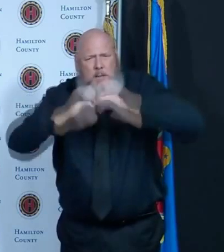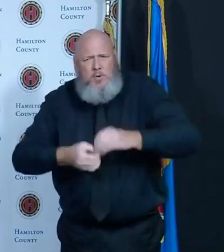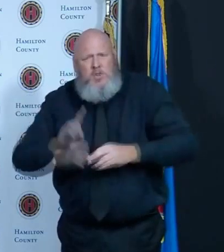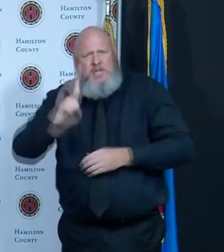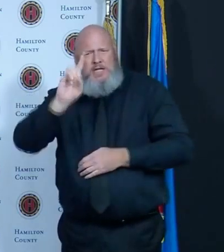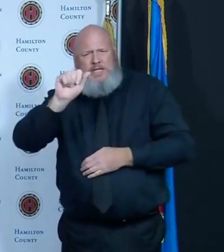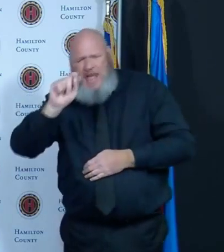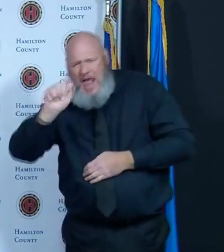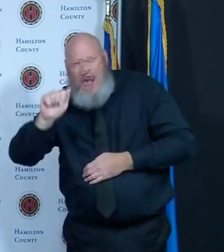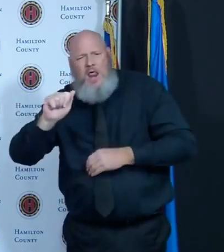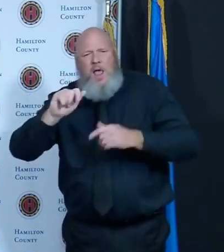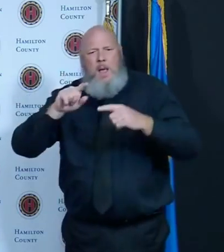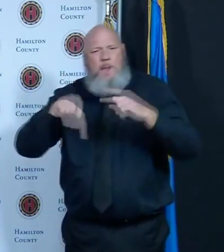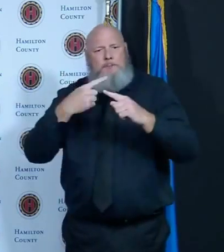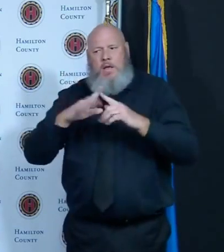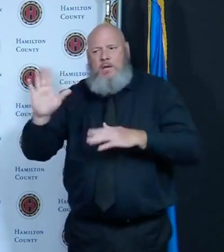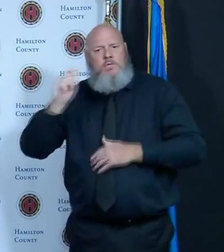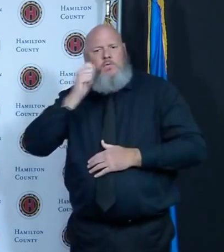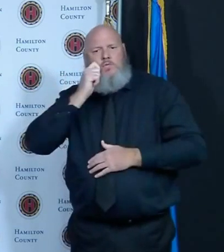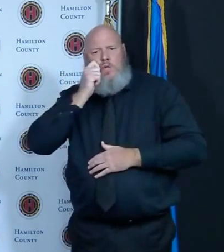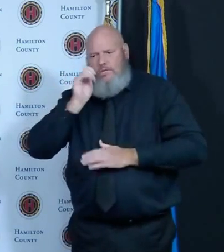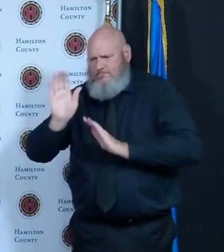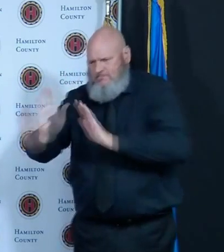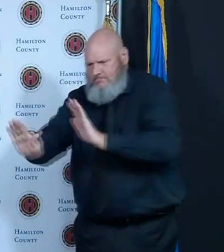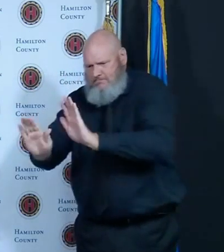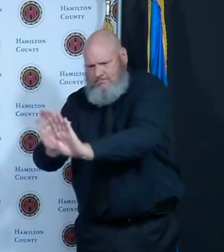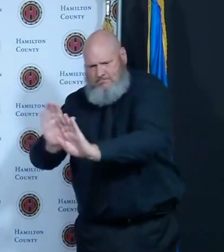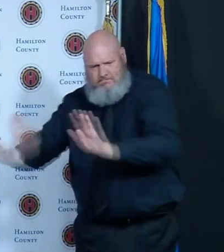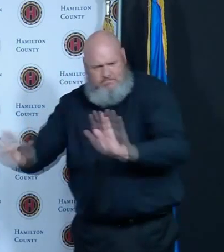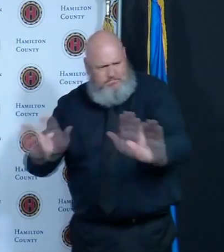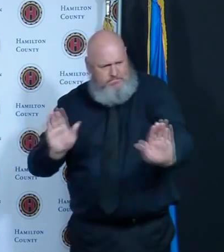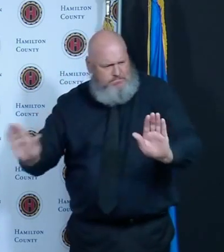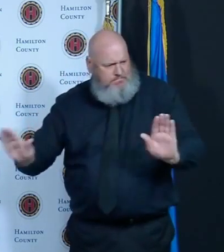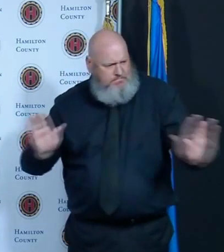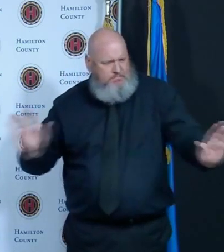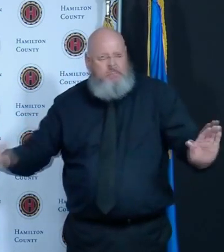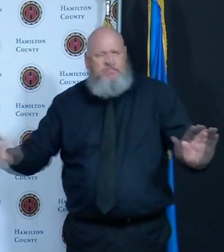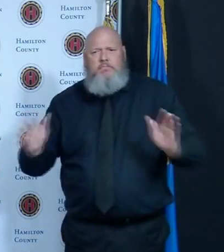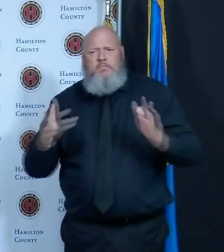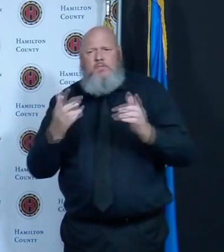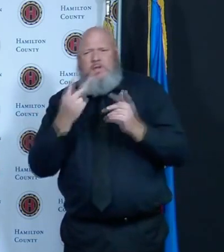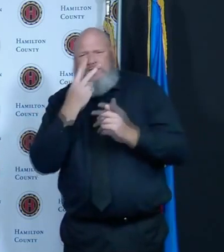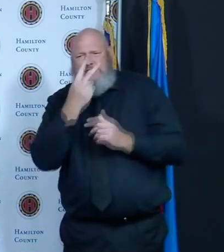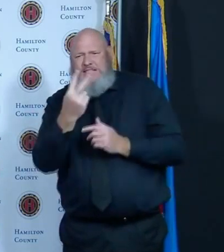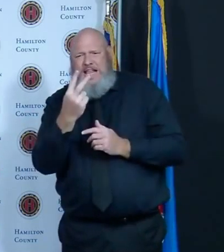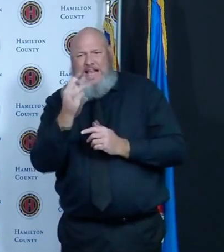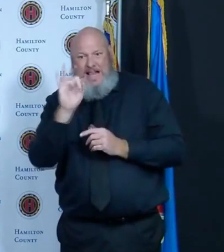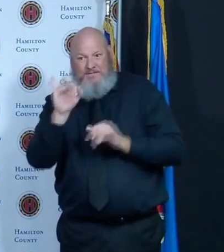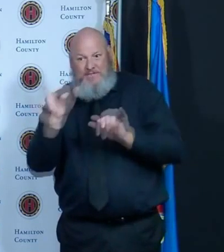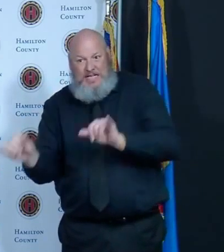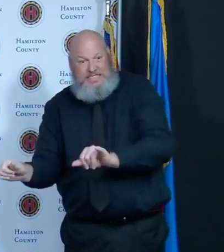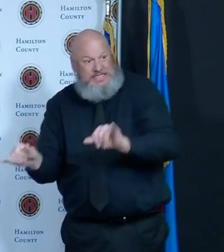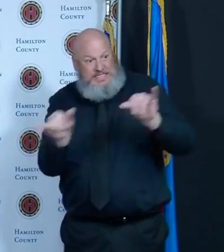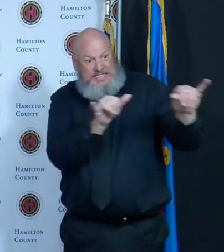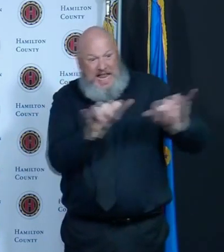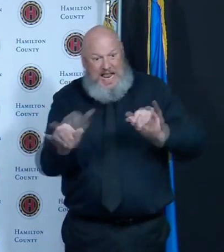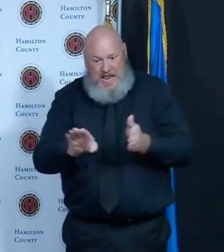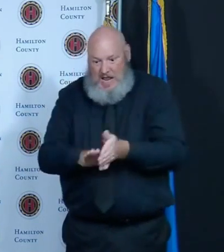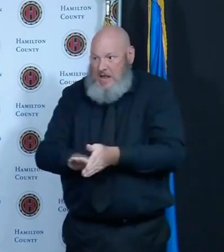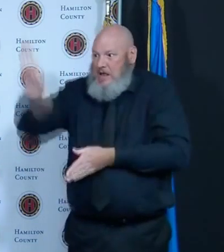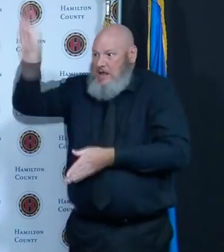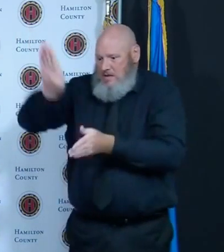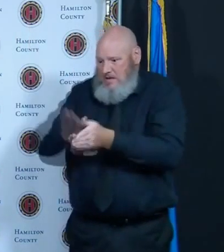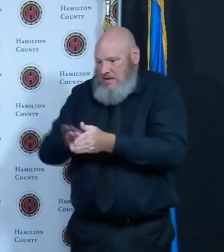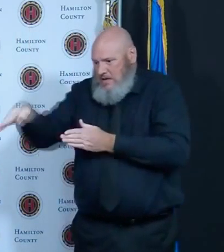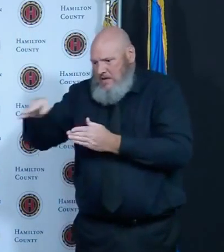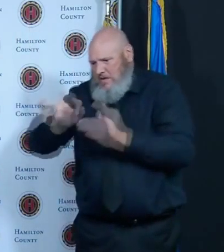would have those numbers by next week so we can see those trends in Hamilton County. And we need to respond to what we think